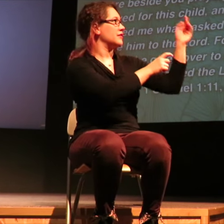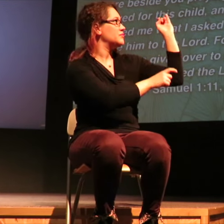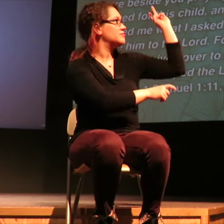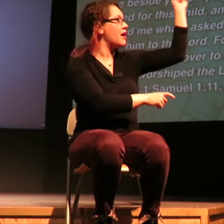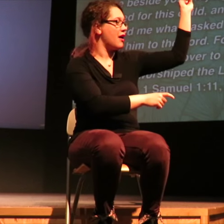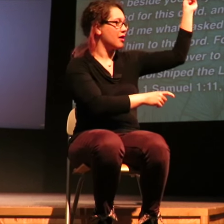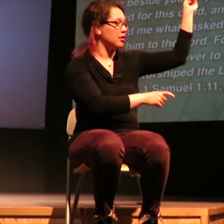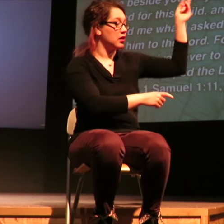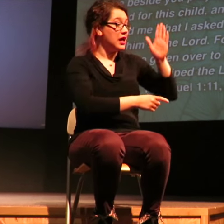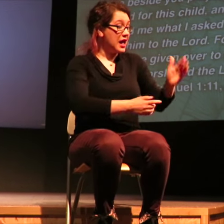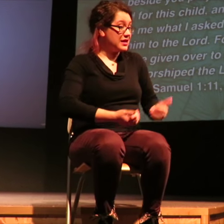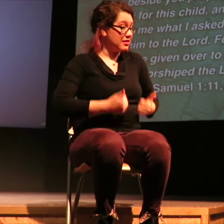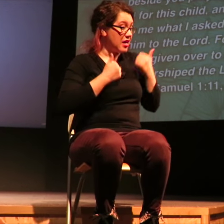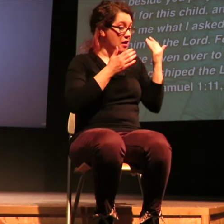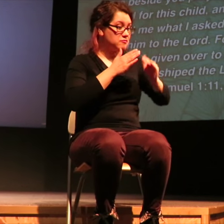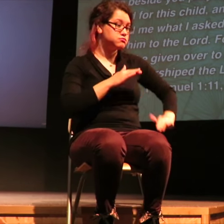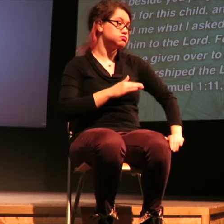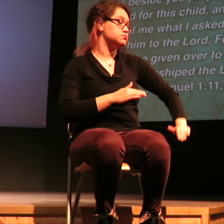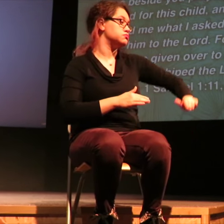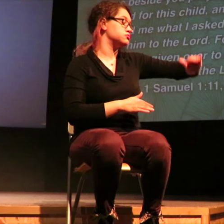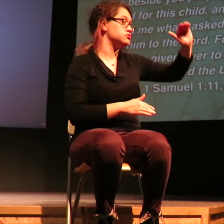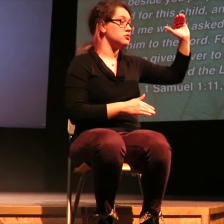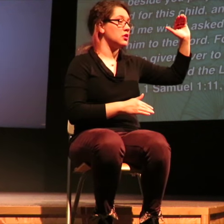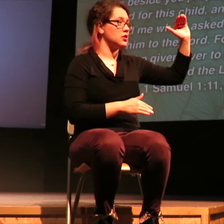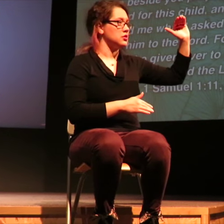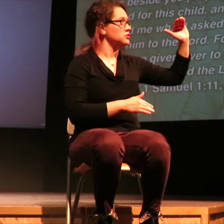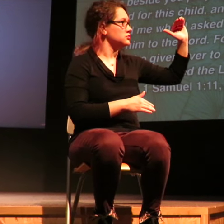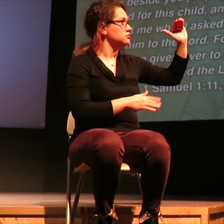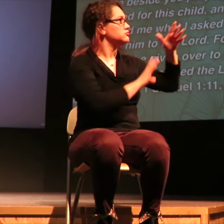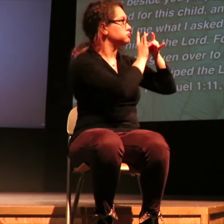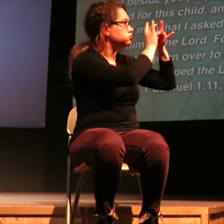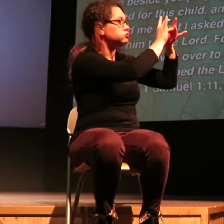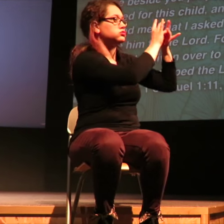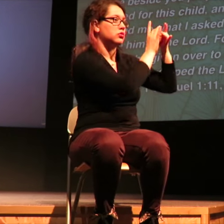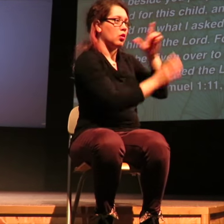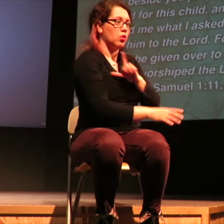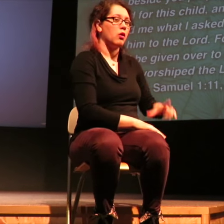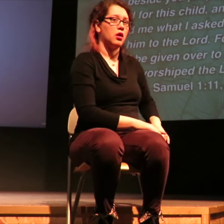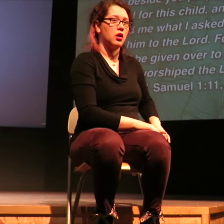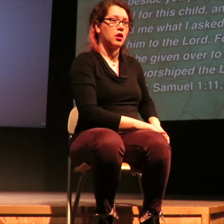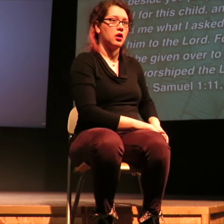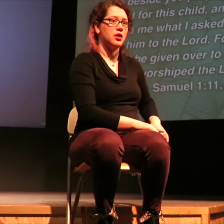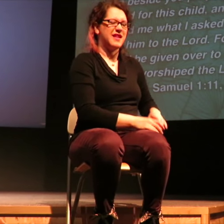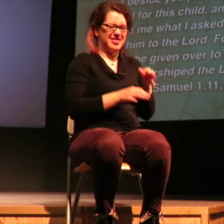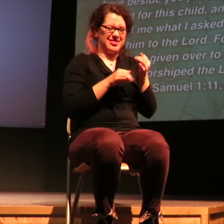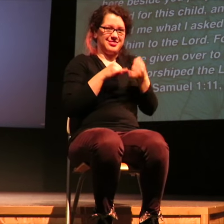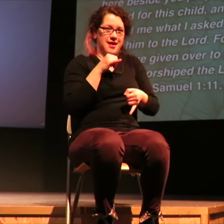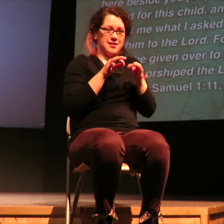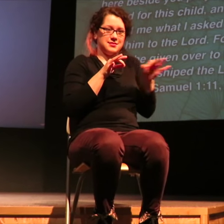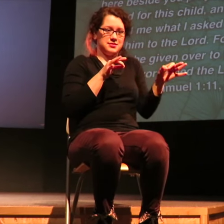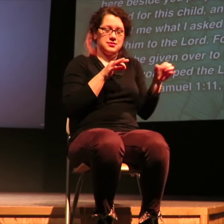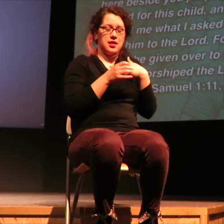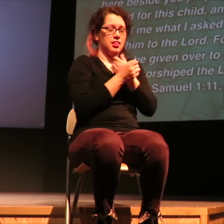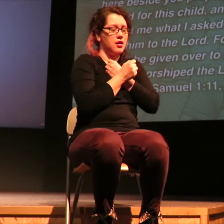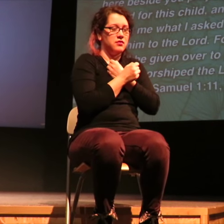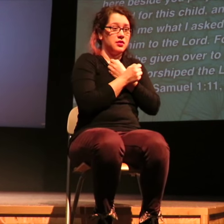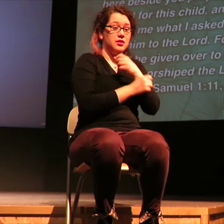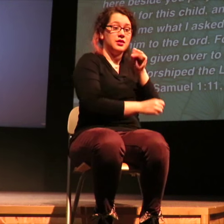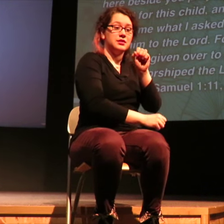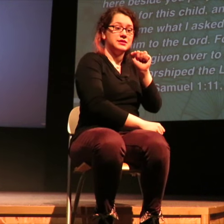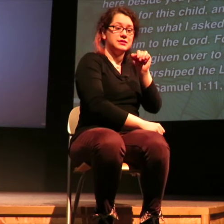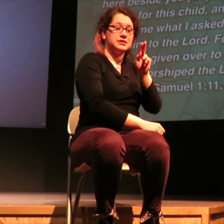his whole life, he will be given over to the Lord. And I love this last sentence. And he, Samuel,